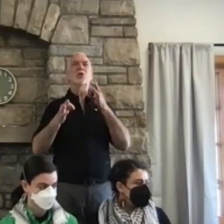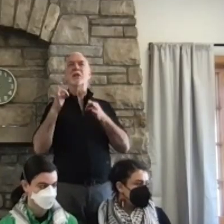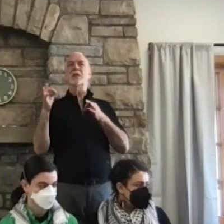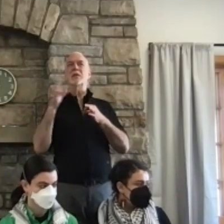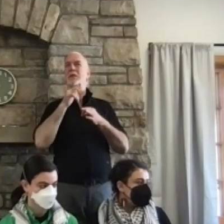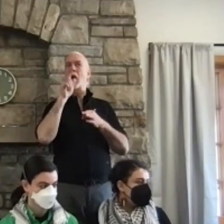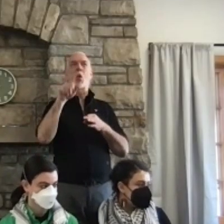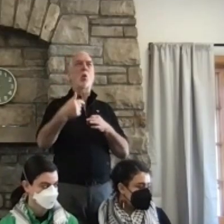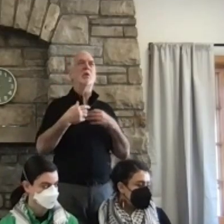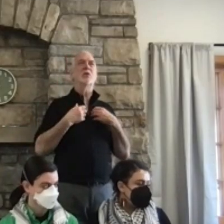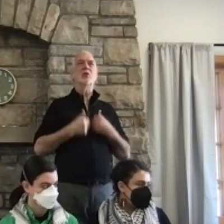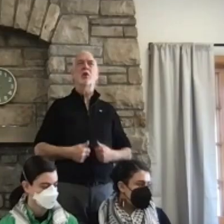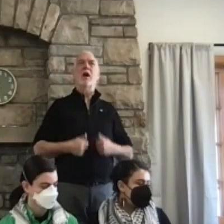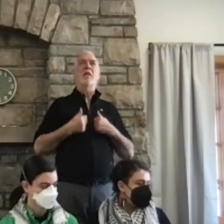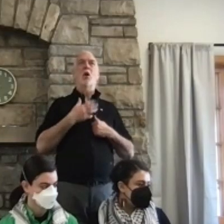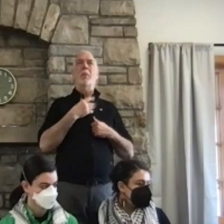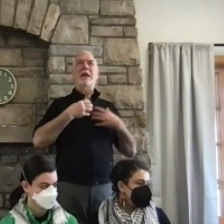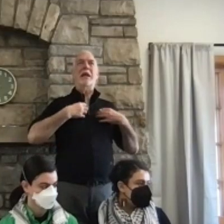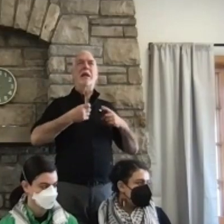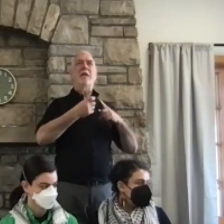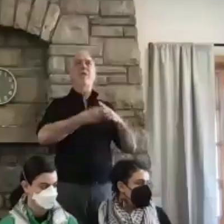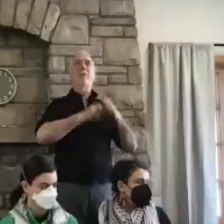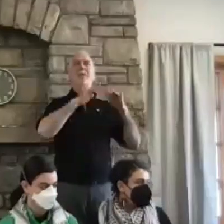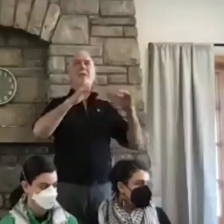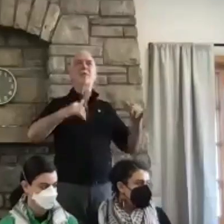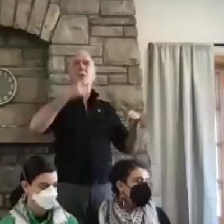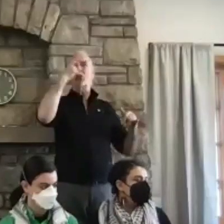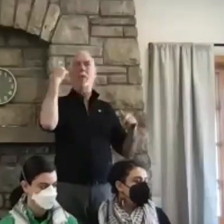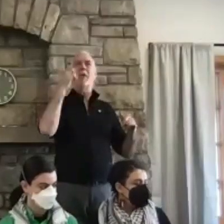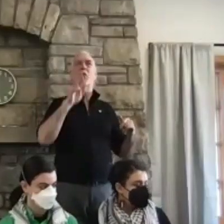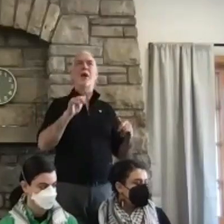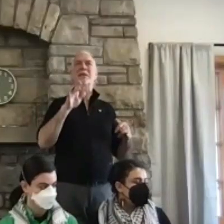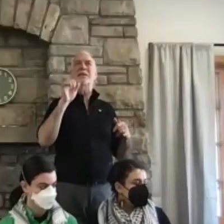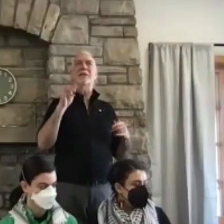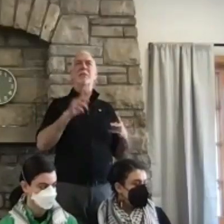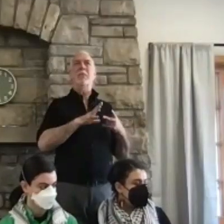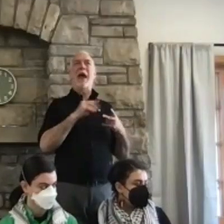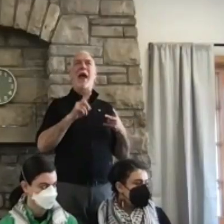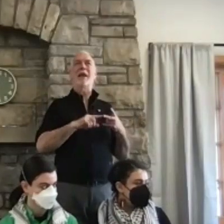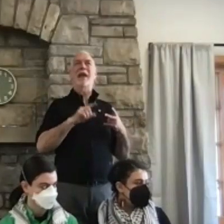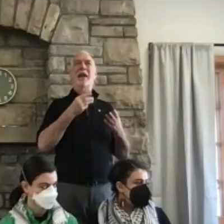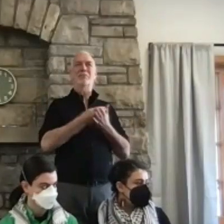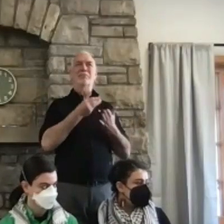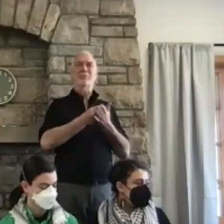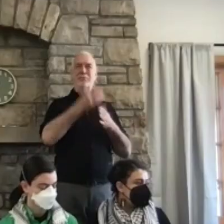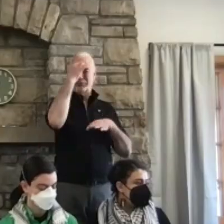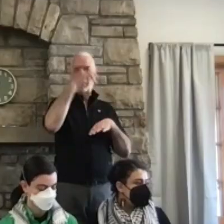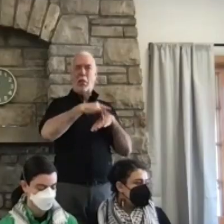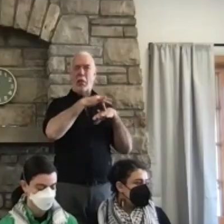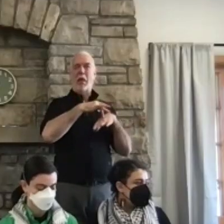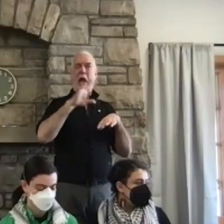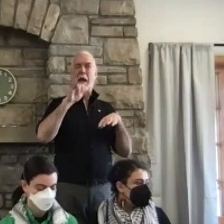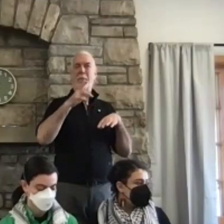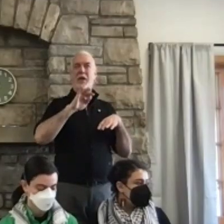healing from the trauma of systemic ableism, racism, and capitalism. And yeah, that cultural shift